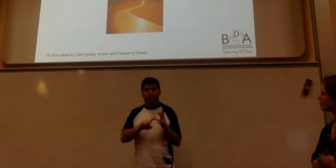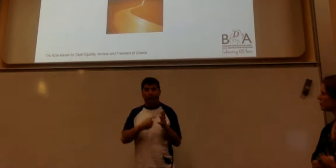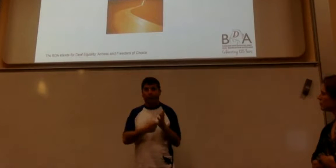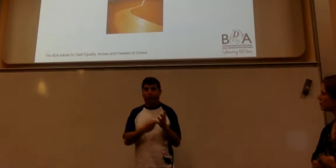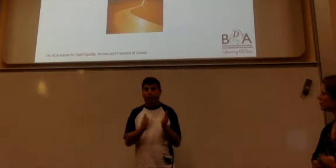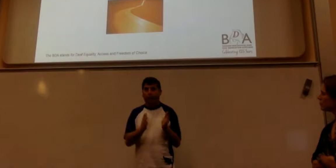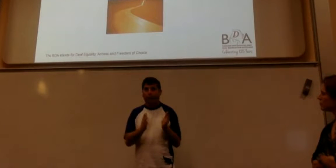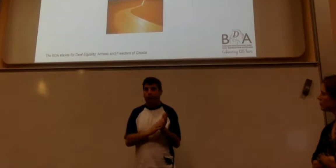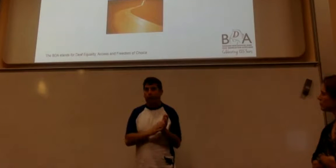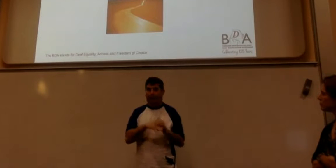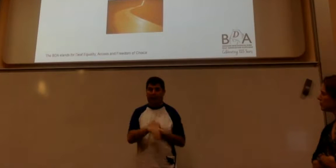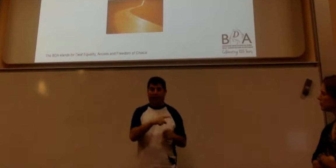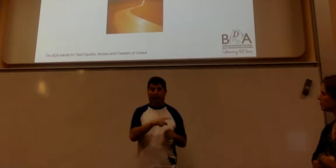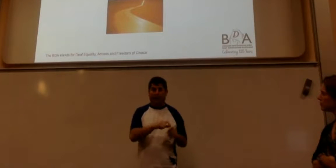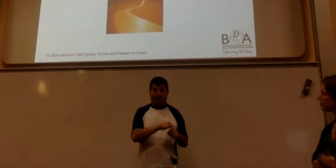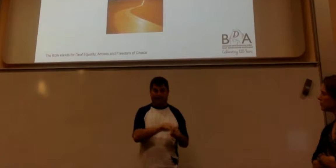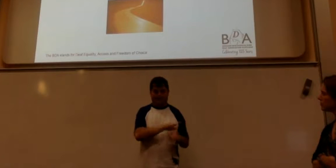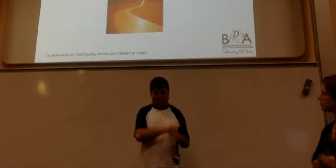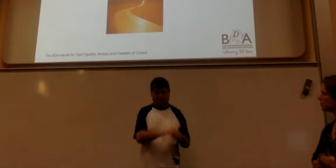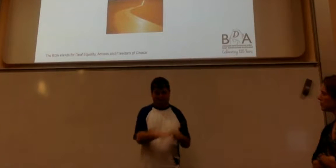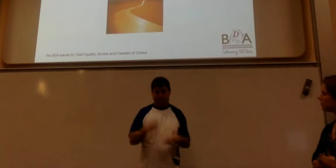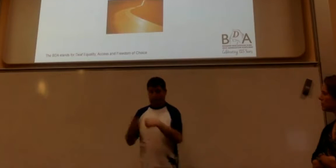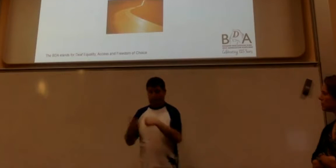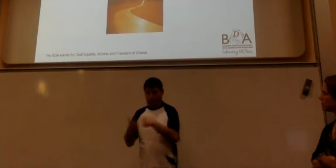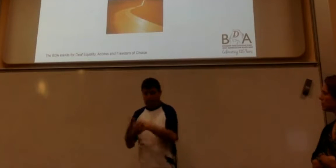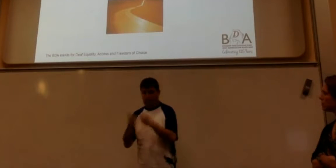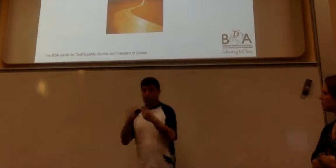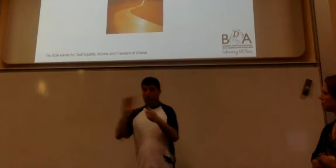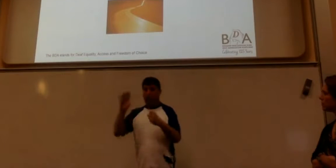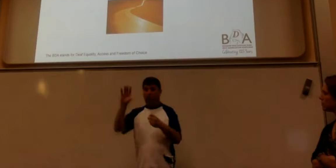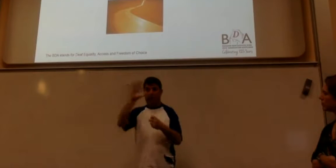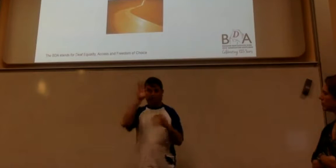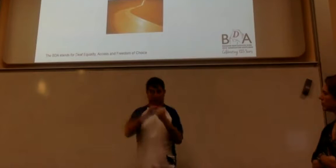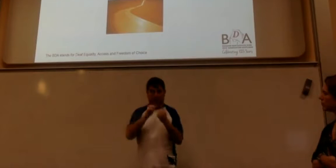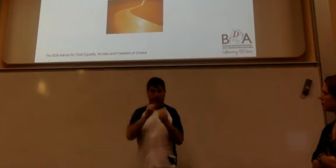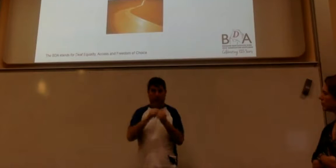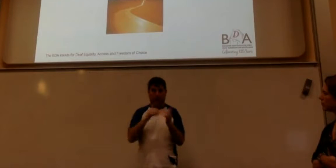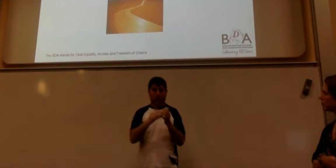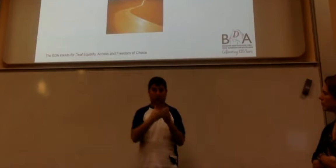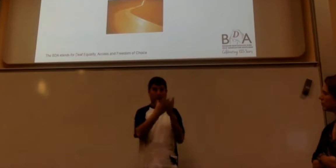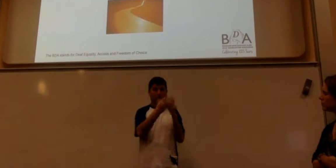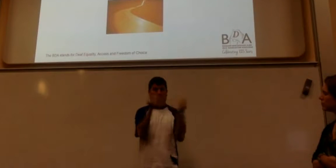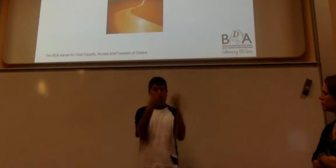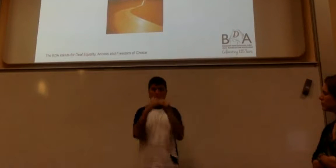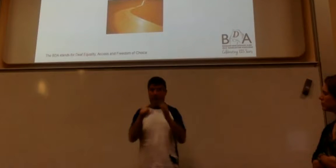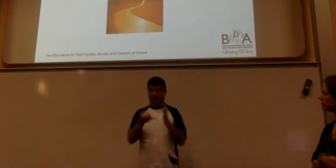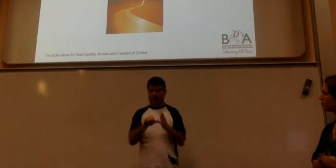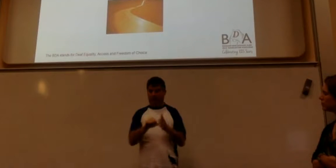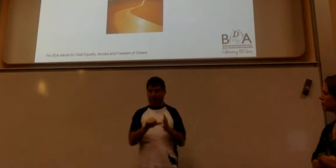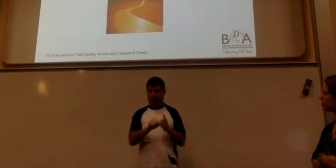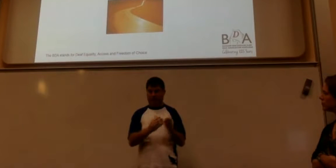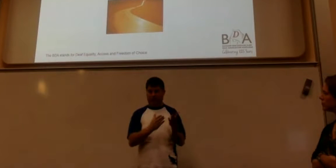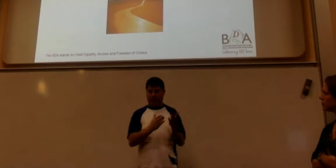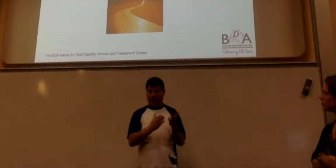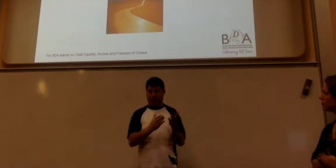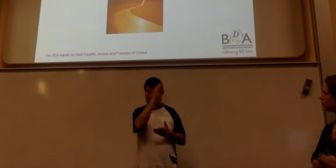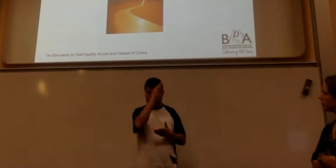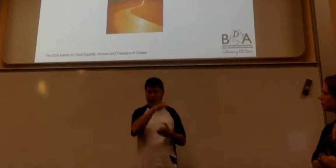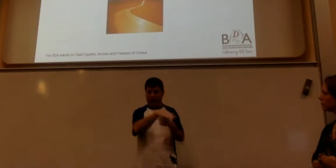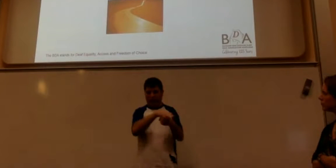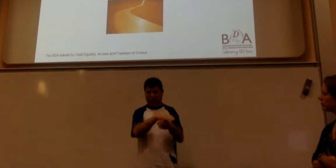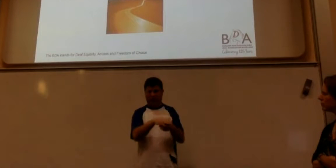I can remember a long time ago, we had the Deaf Forum in Edinburgh and Glasgow and other areas, and those have all disappeared